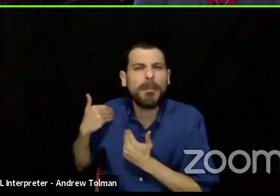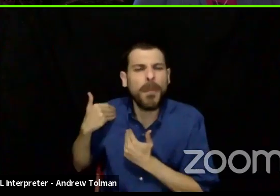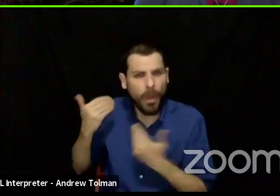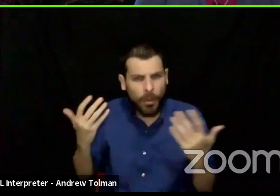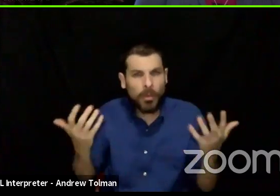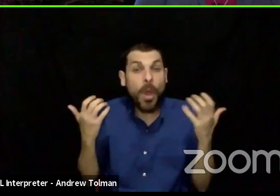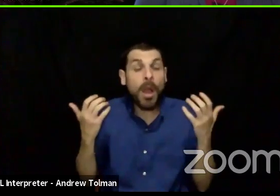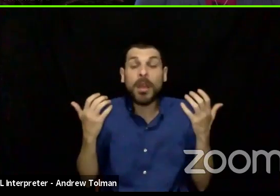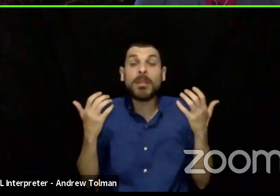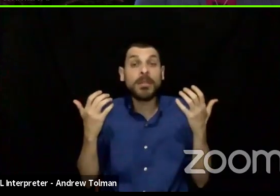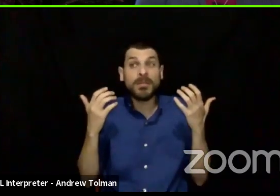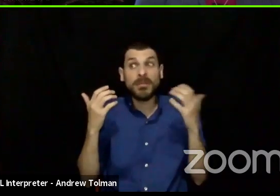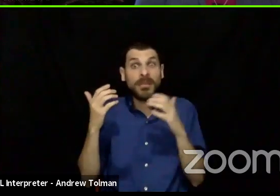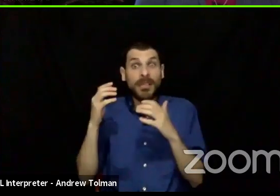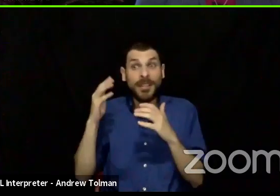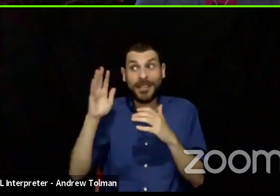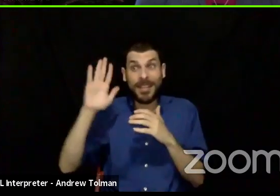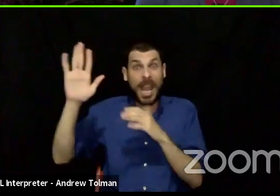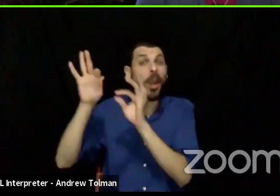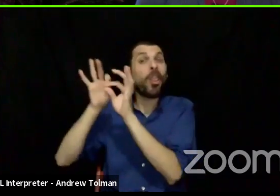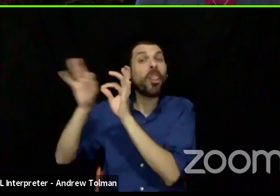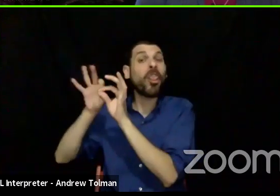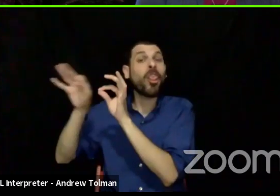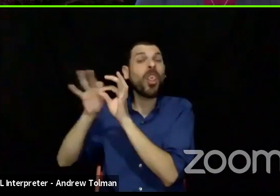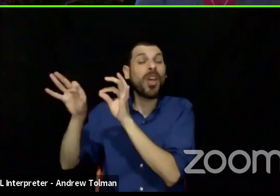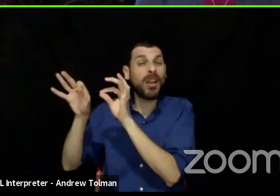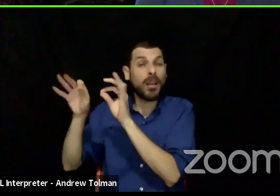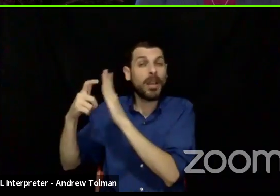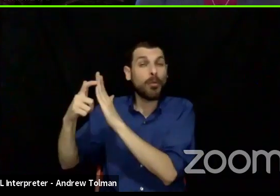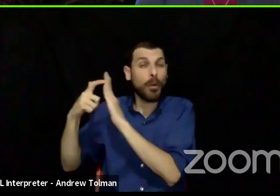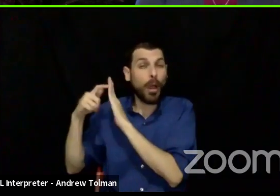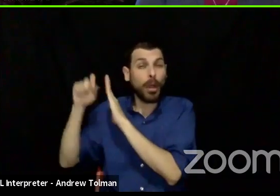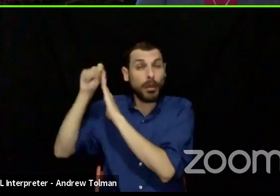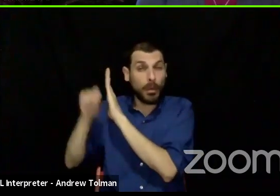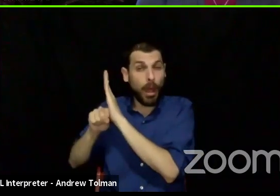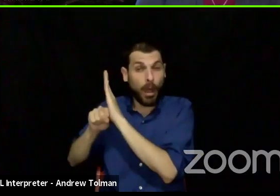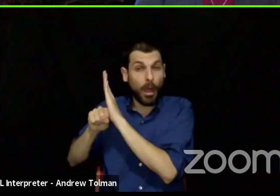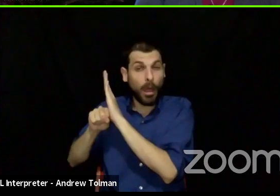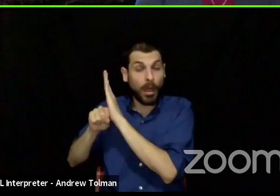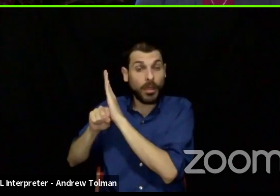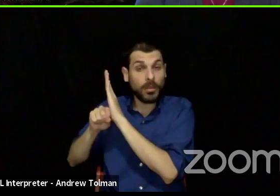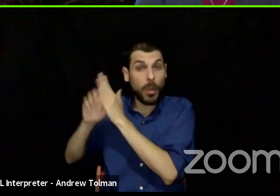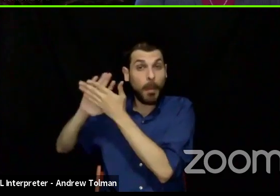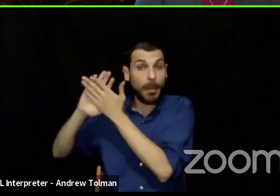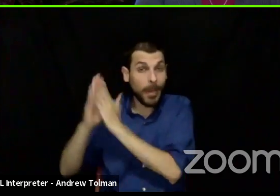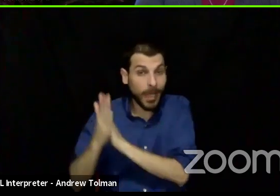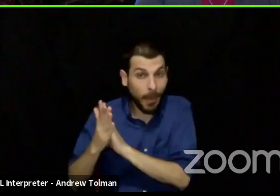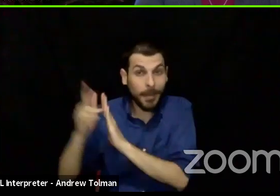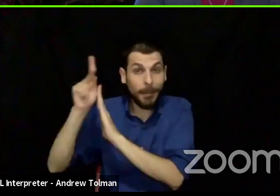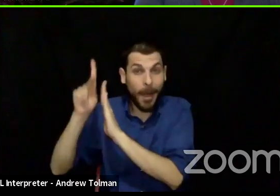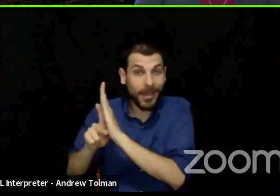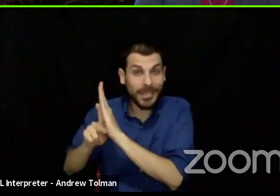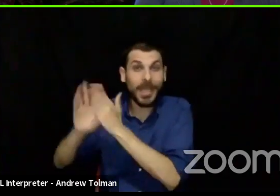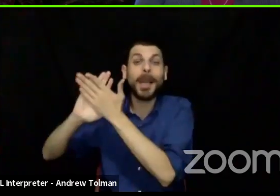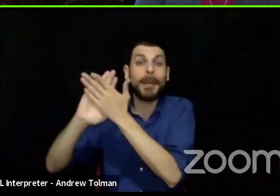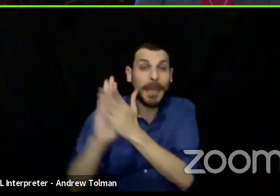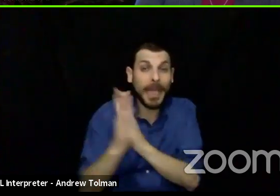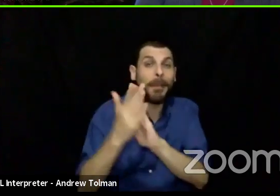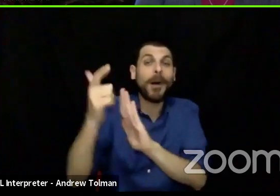is mandate. This is language that creates policy. So if we create policy that literally creates a burden